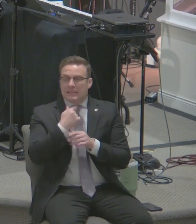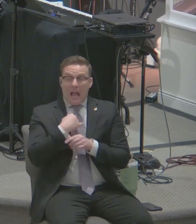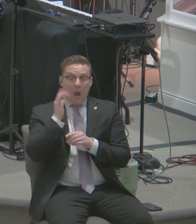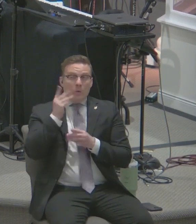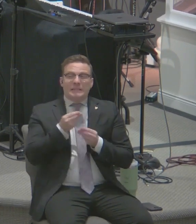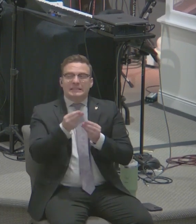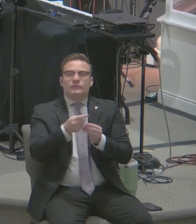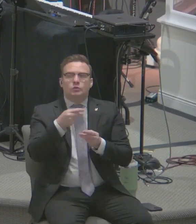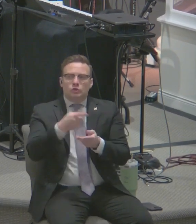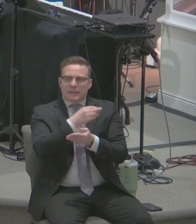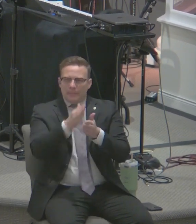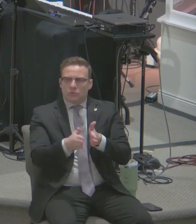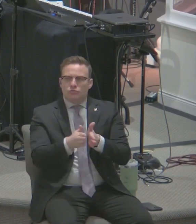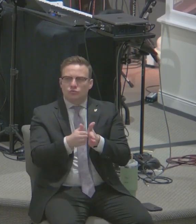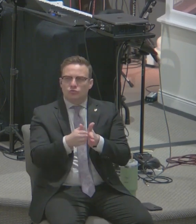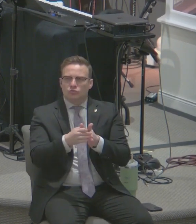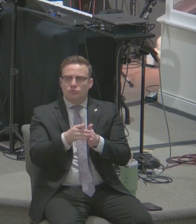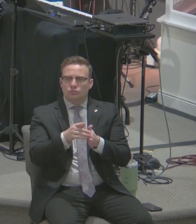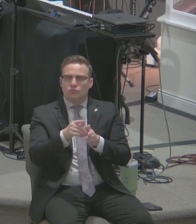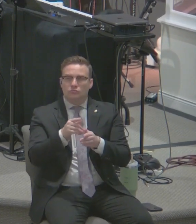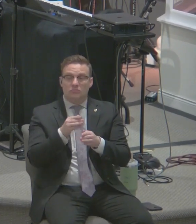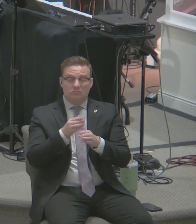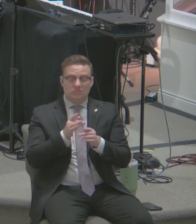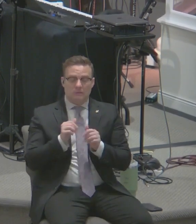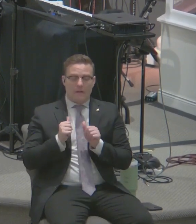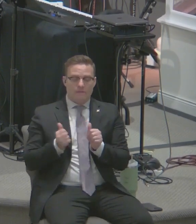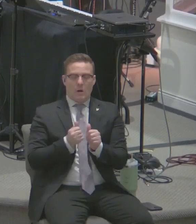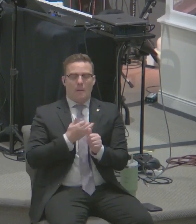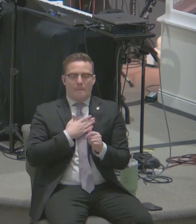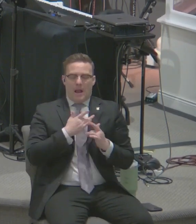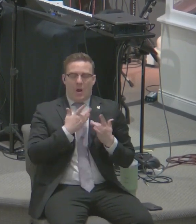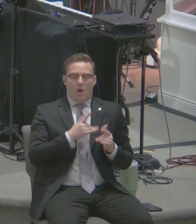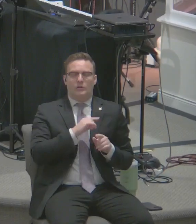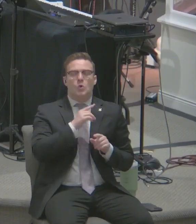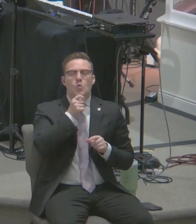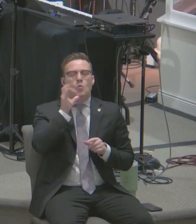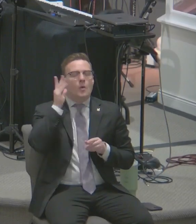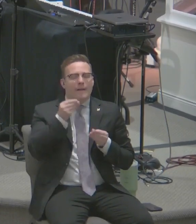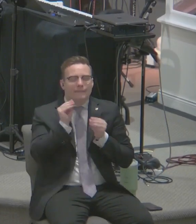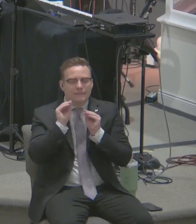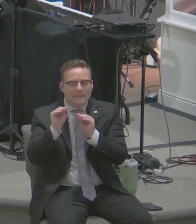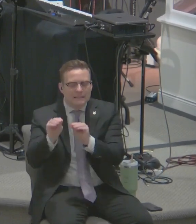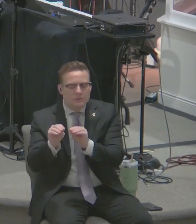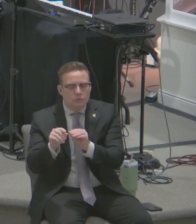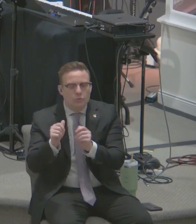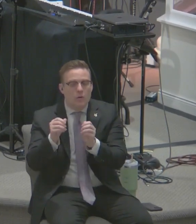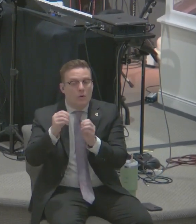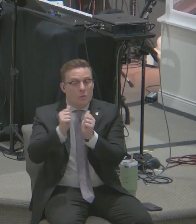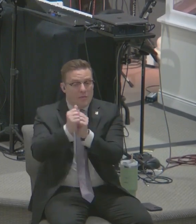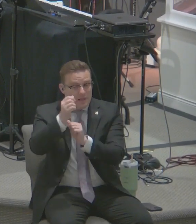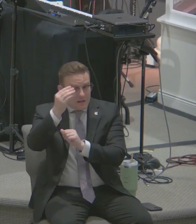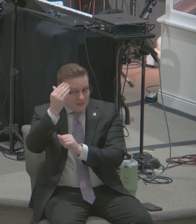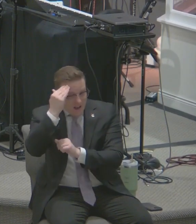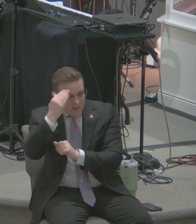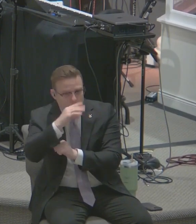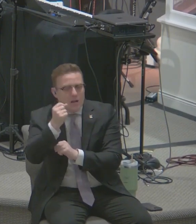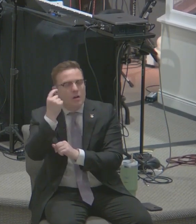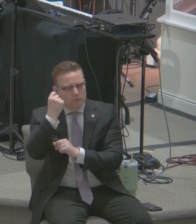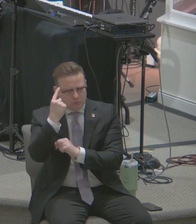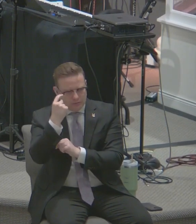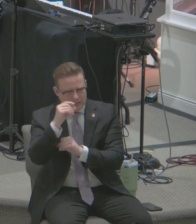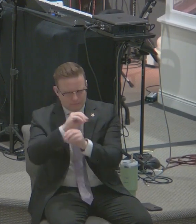who will feed you with knowledge and understanding." Now, there's